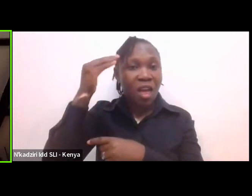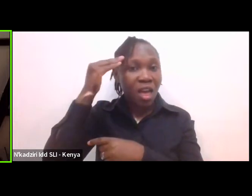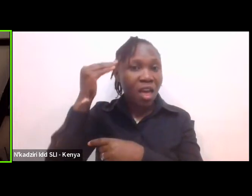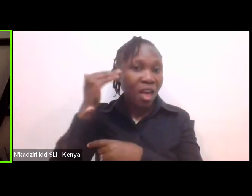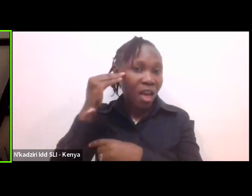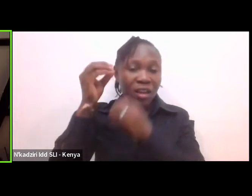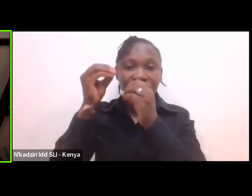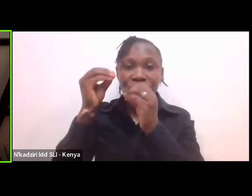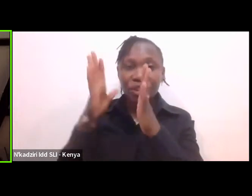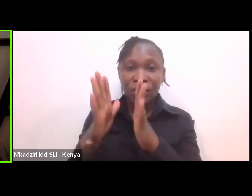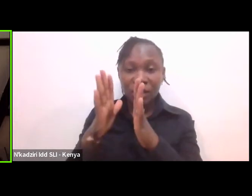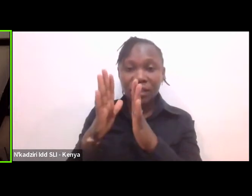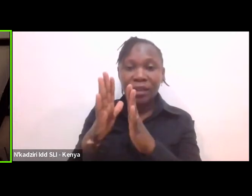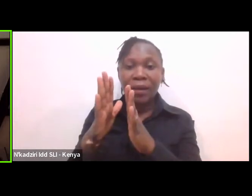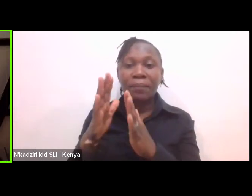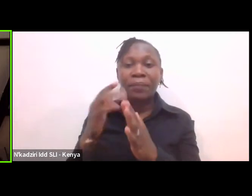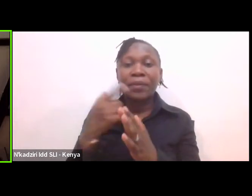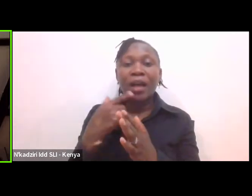call permanent